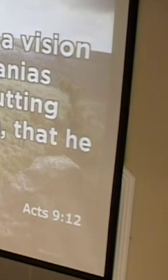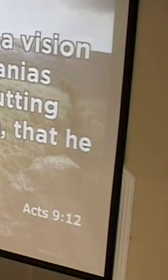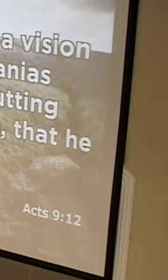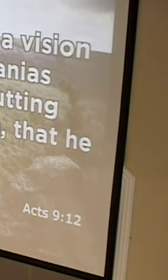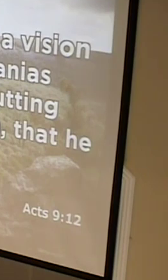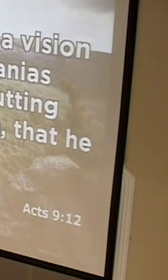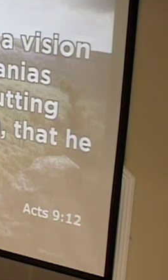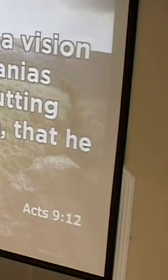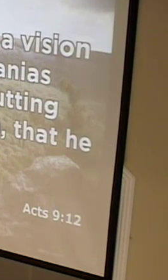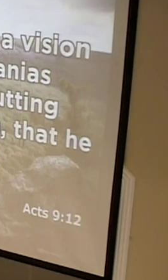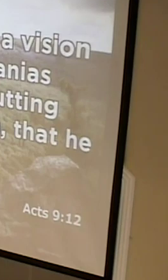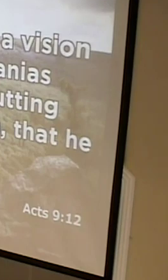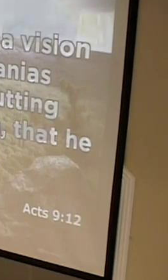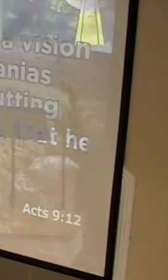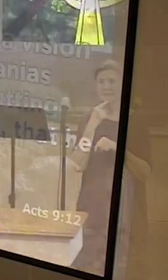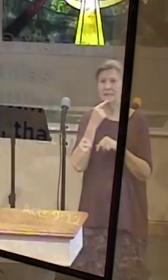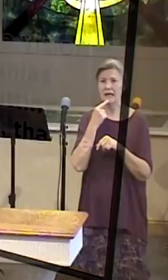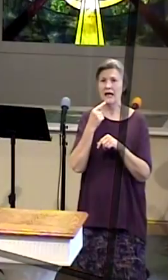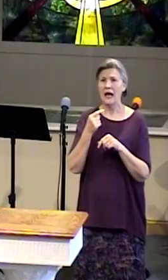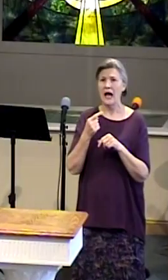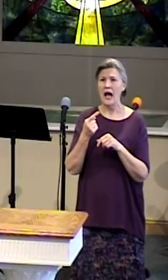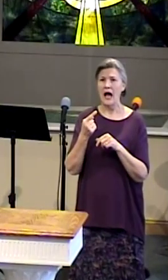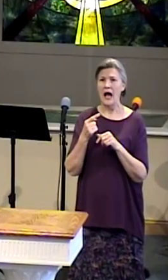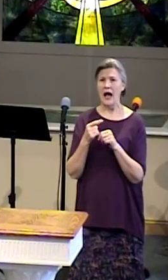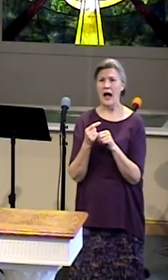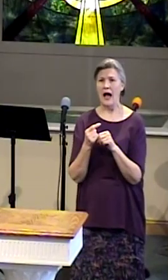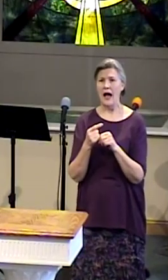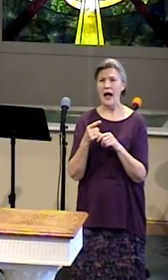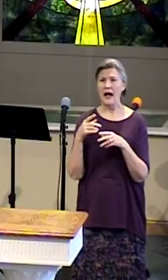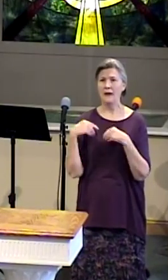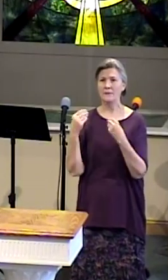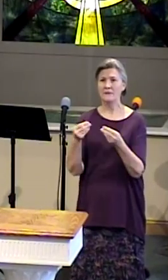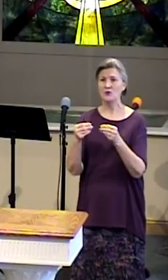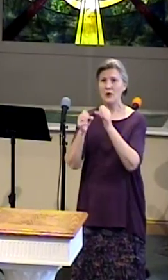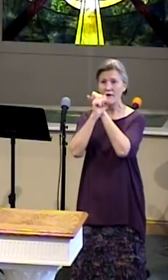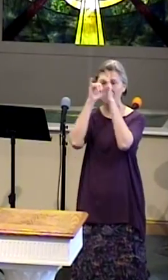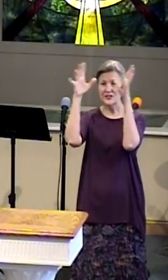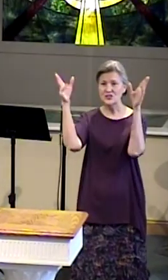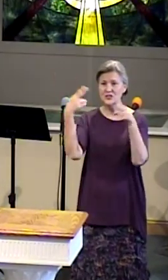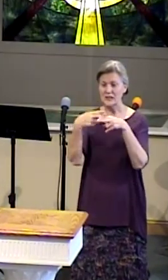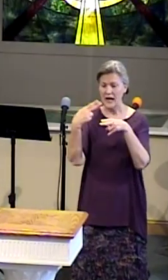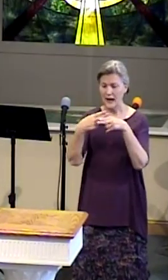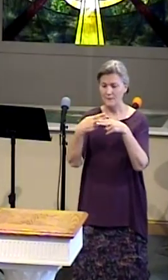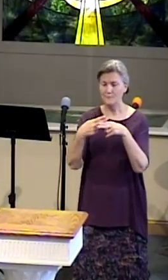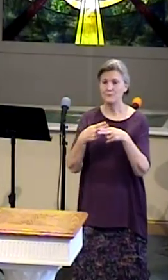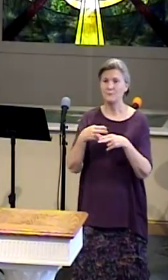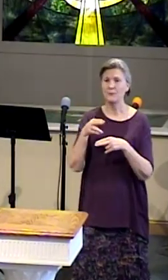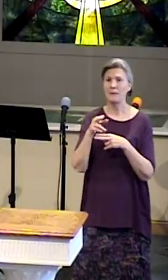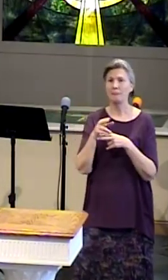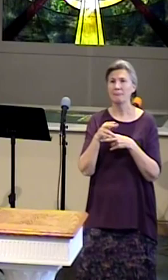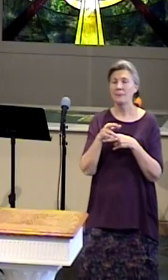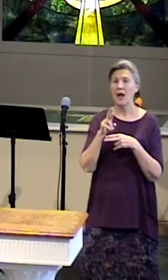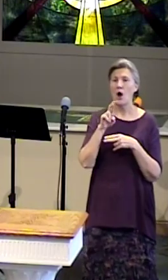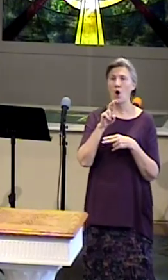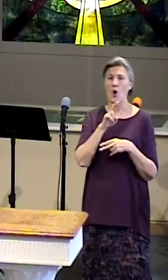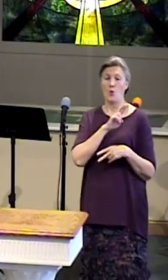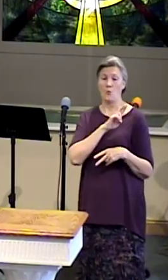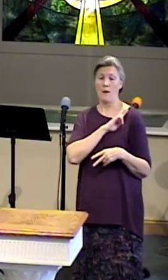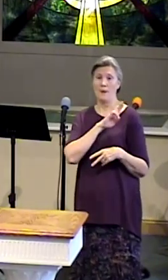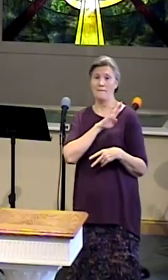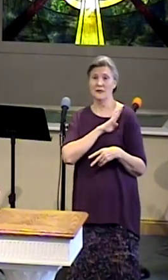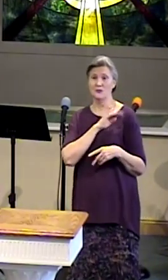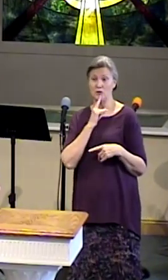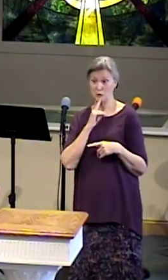giving somebody a vision, and they're having a vision of the name of Robert Boettcher, and you need to go. You need to involve. You need to